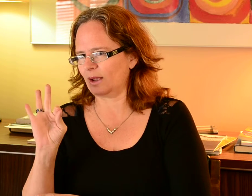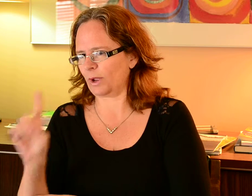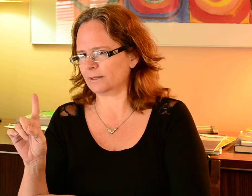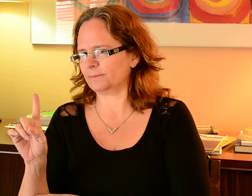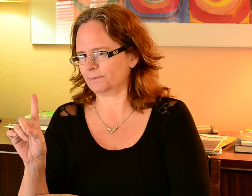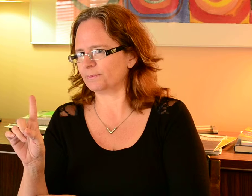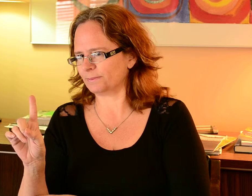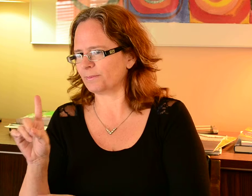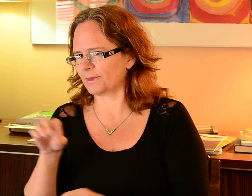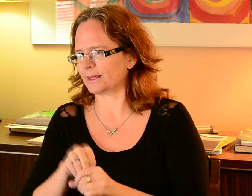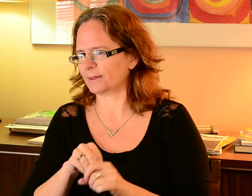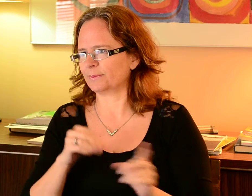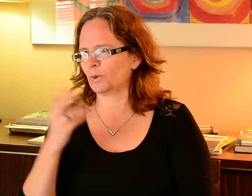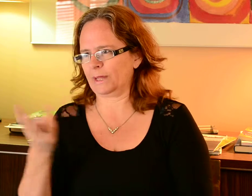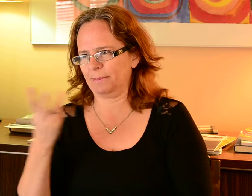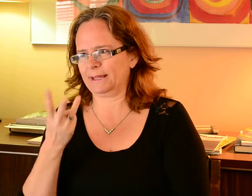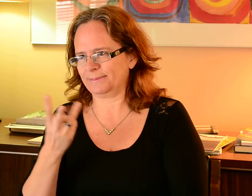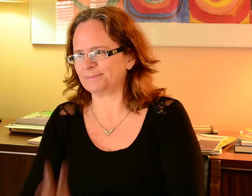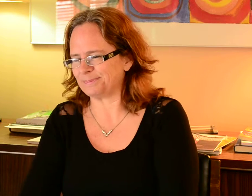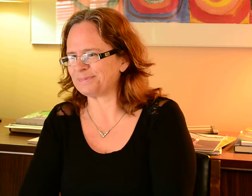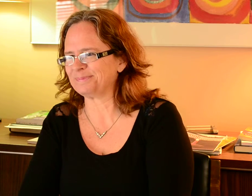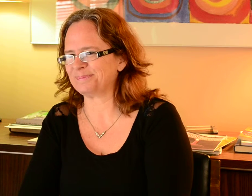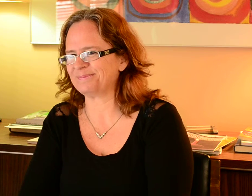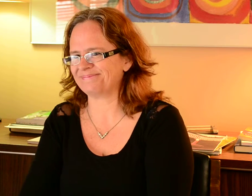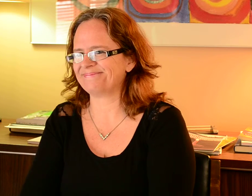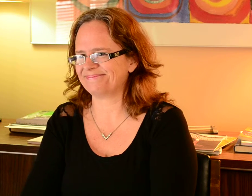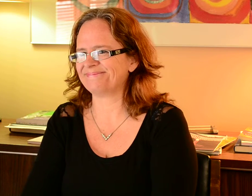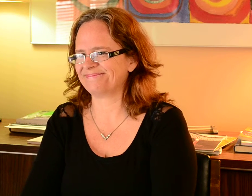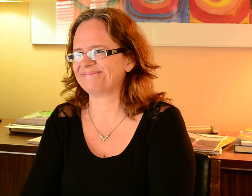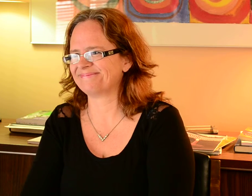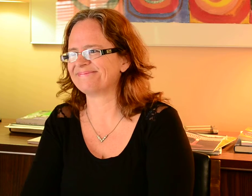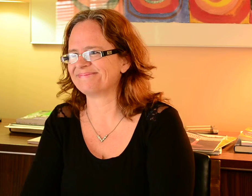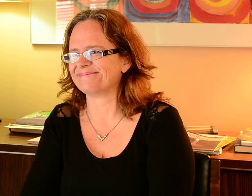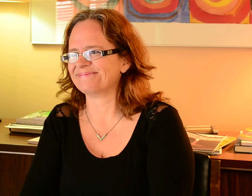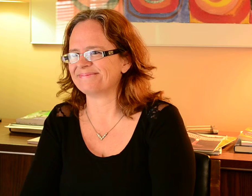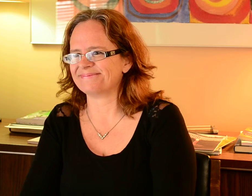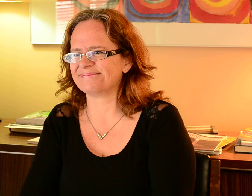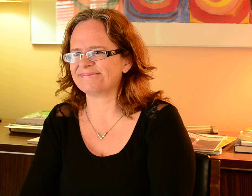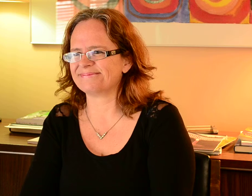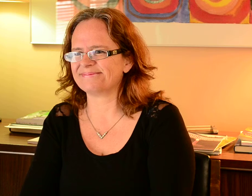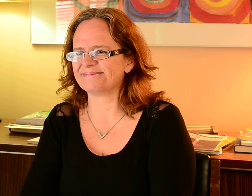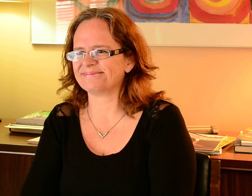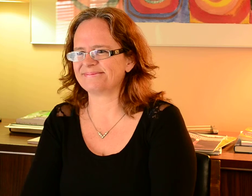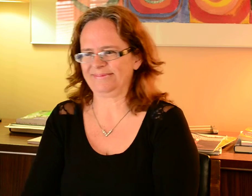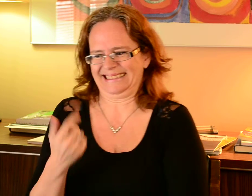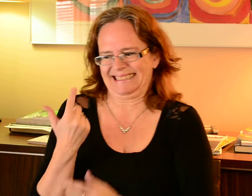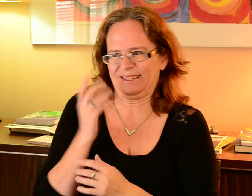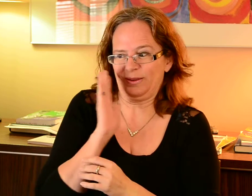Since 1991, Okay. in Winnipeg primarily first. Now, how long have you been living in Calgary? Or I'm assuming you live in